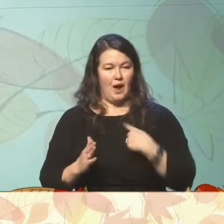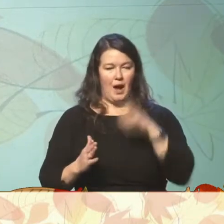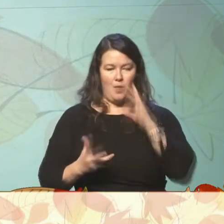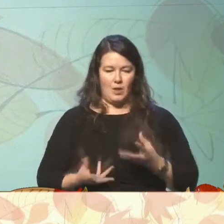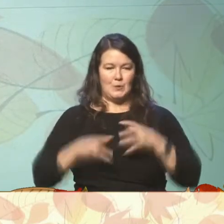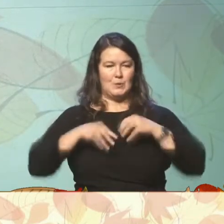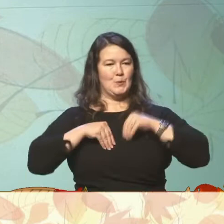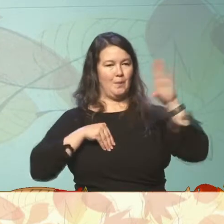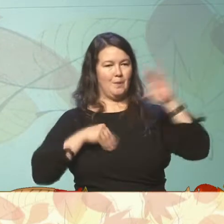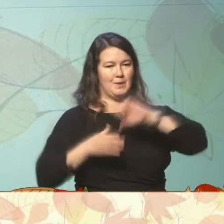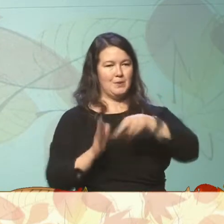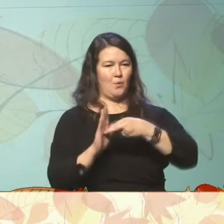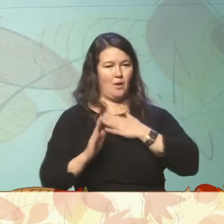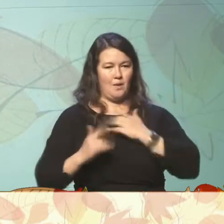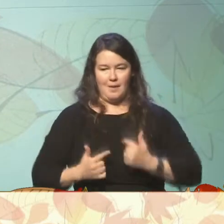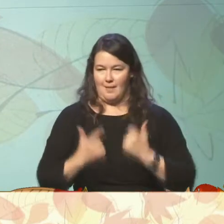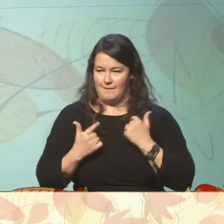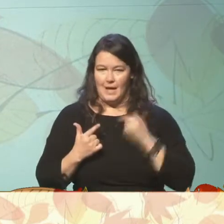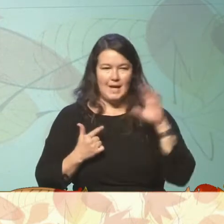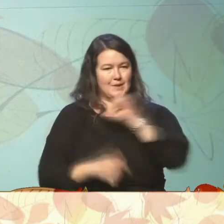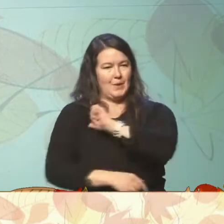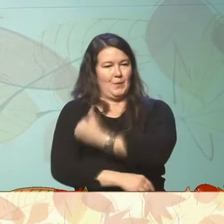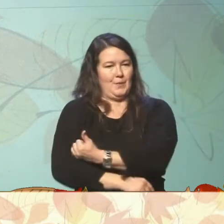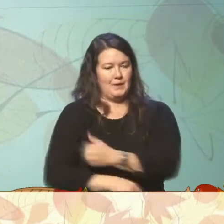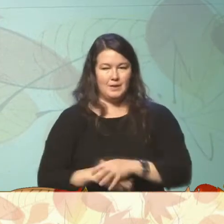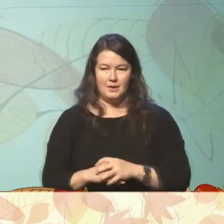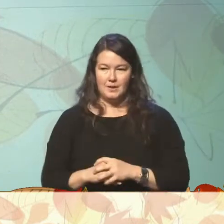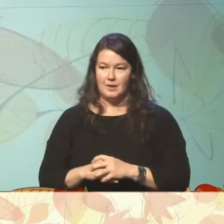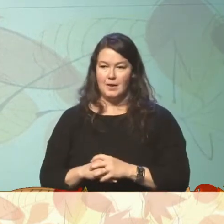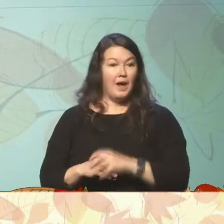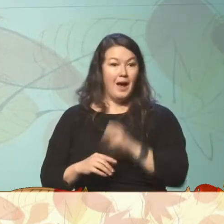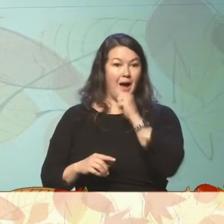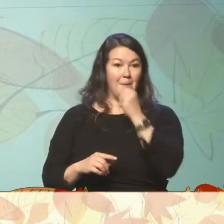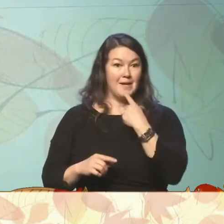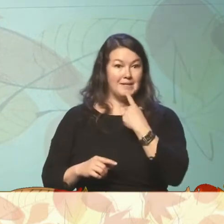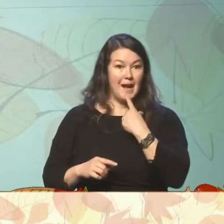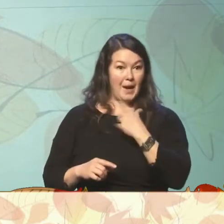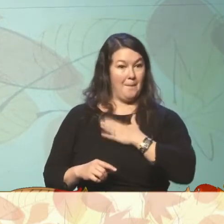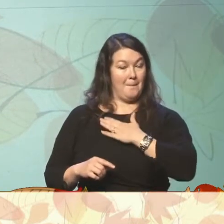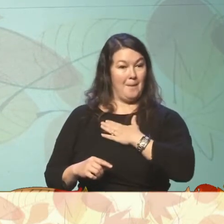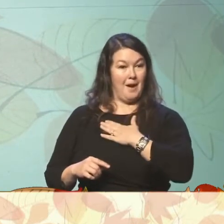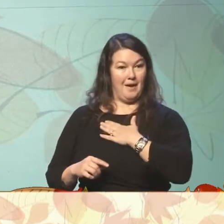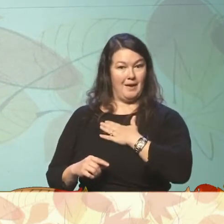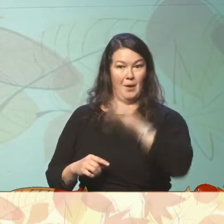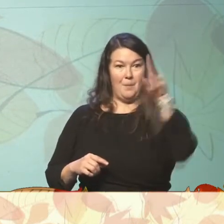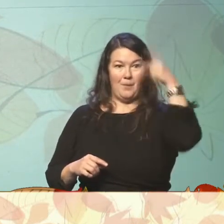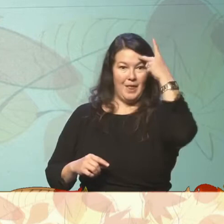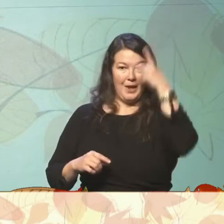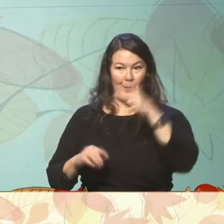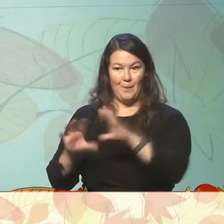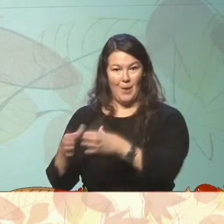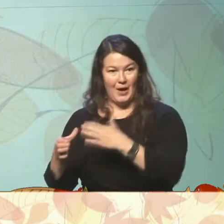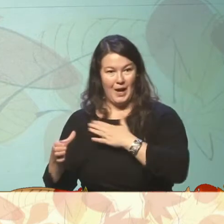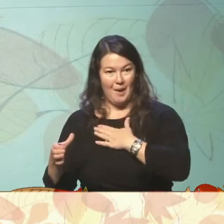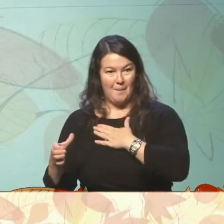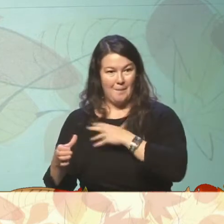God in my life. That's saying I'm not assuming that my political party is my shepherd. My job is not my shepherd, right? And I